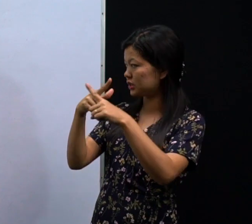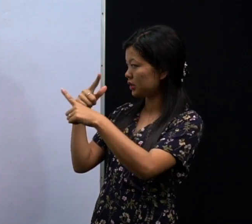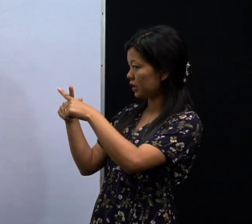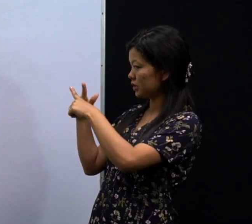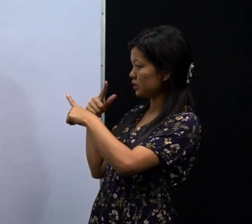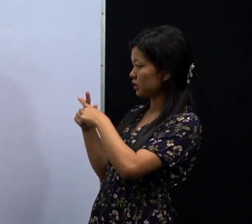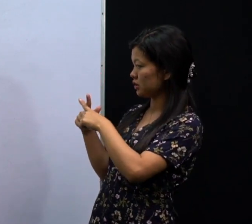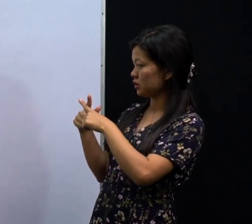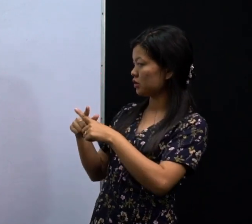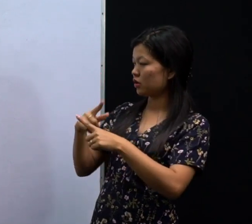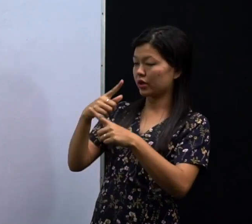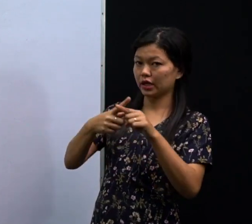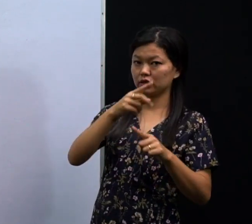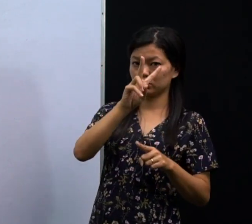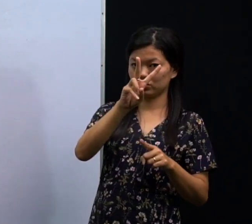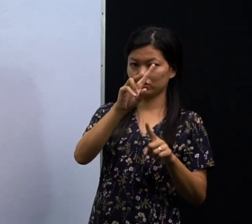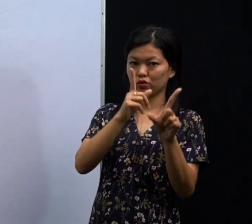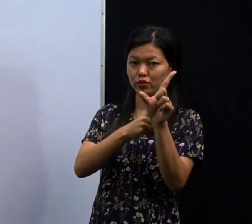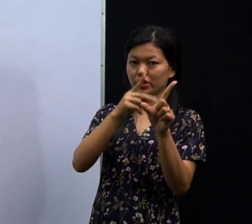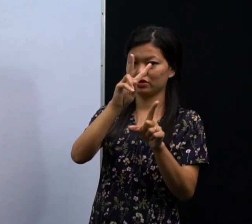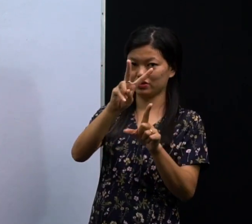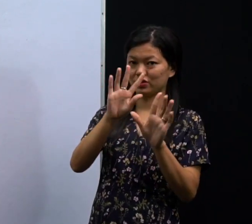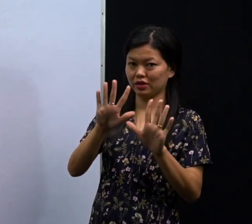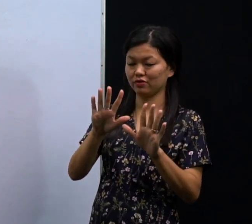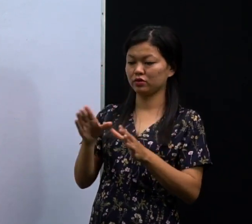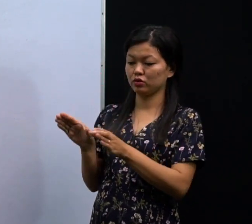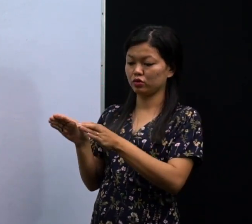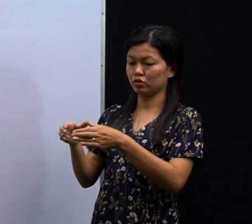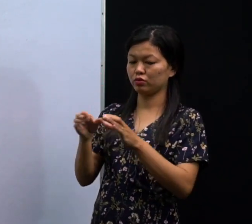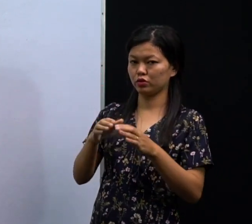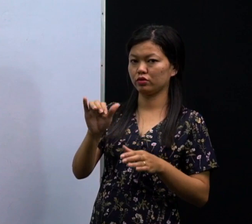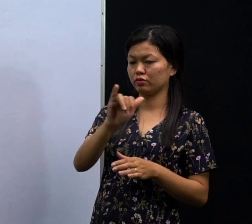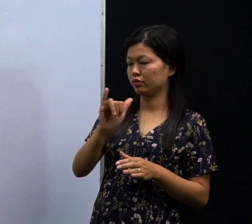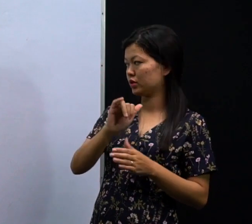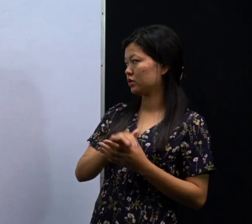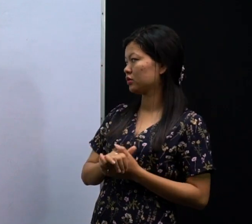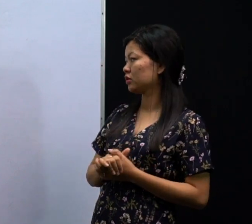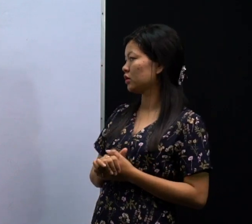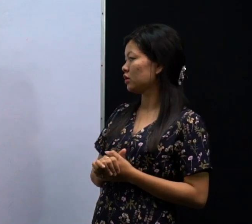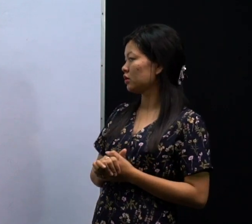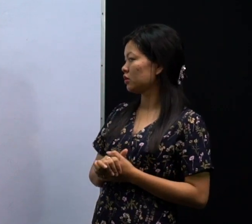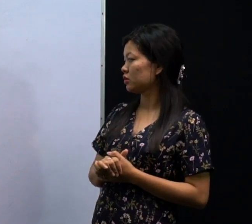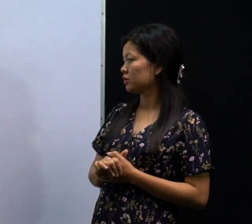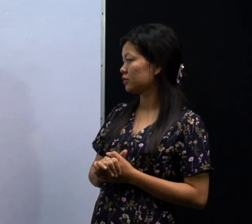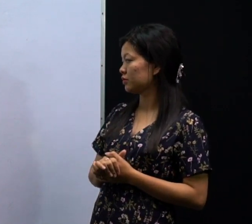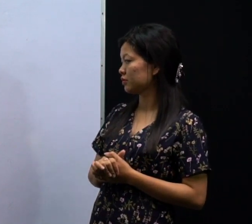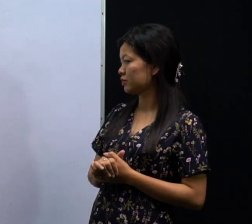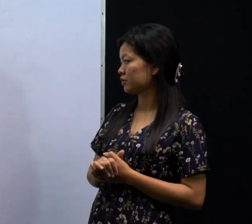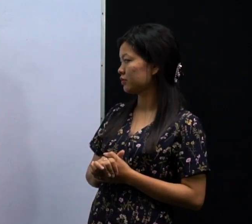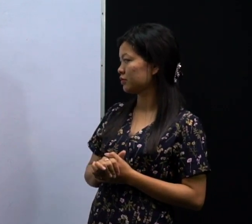Here it is how much, these two group, how much, 2x minus 4x you can take, and here it is how much, minus